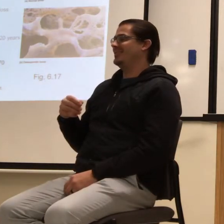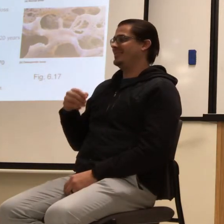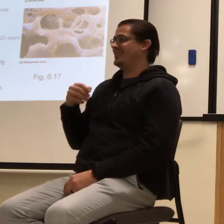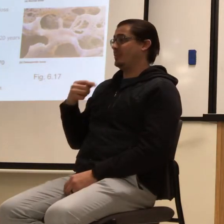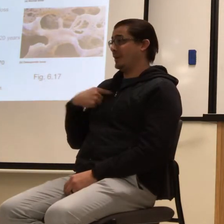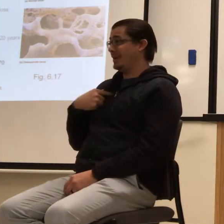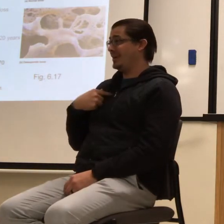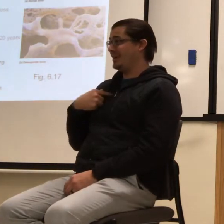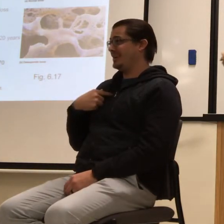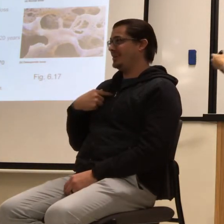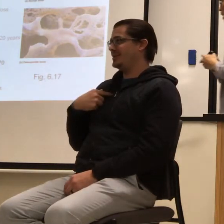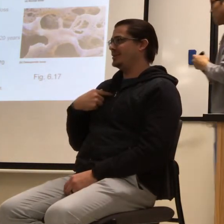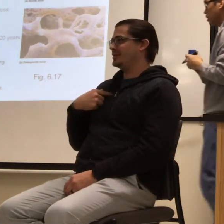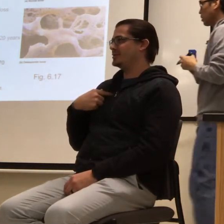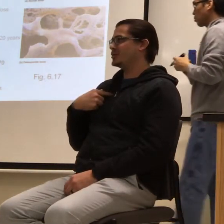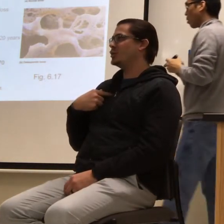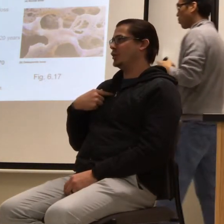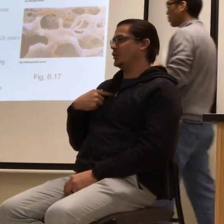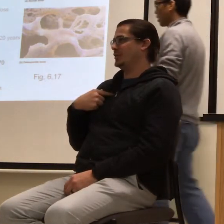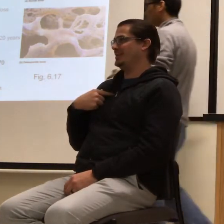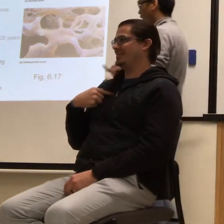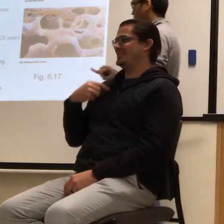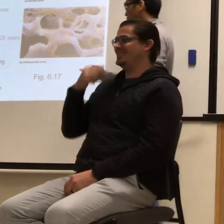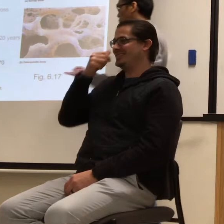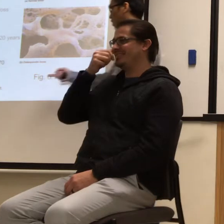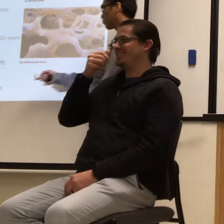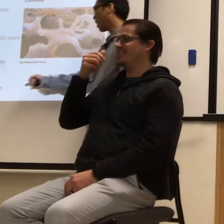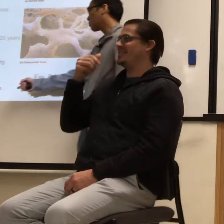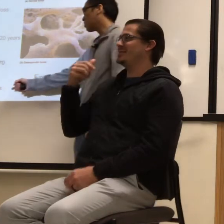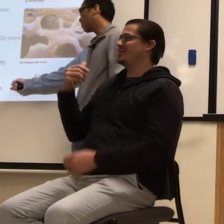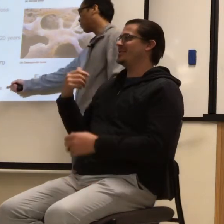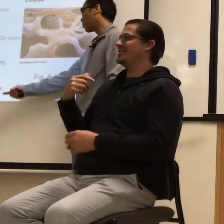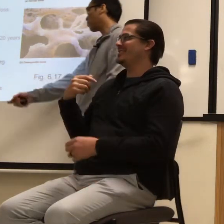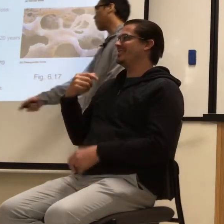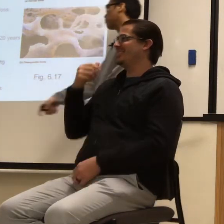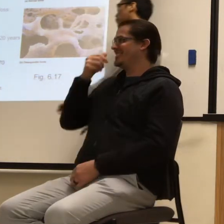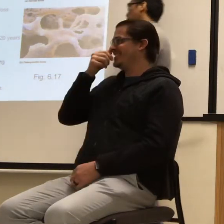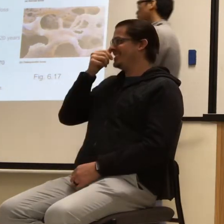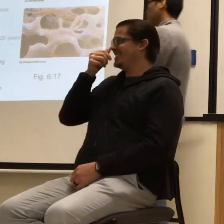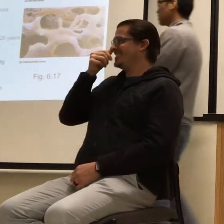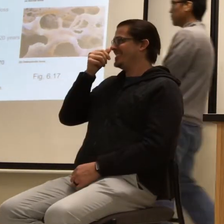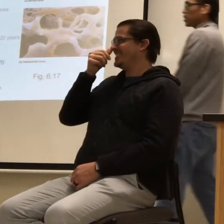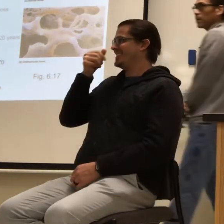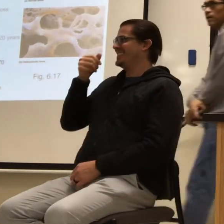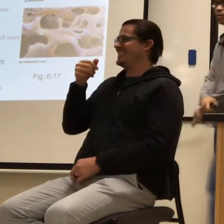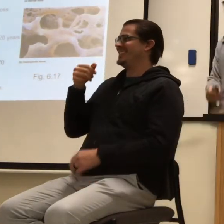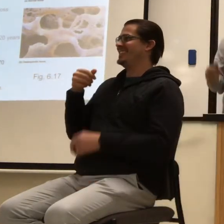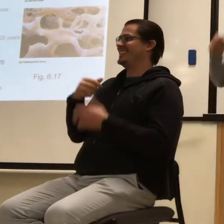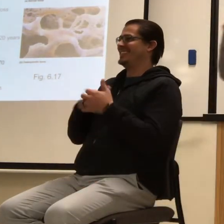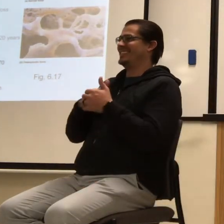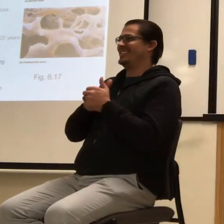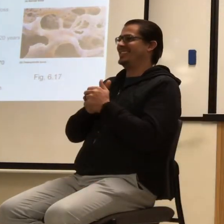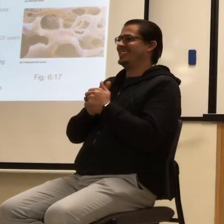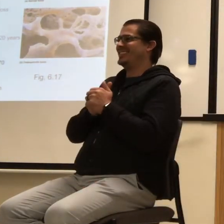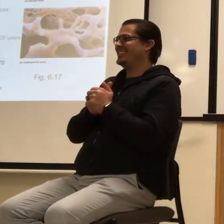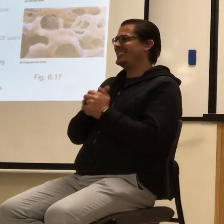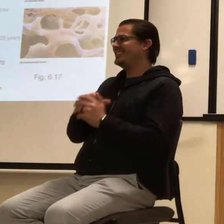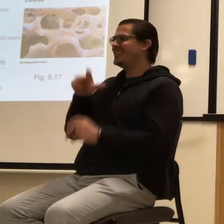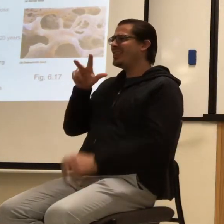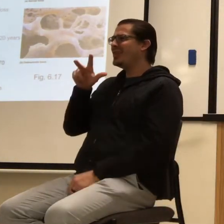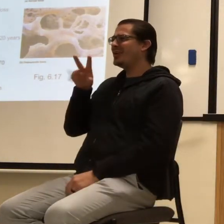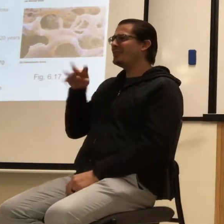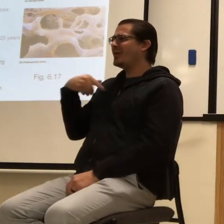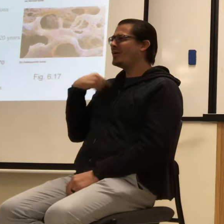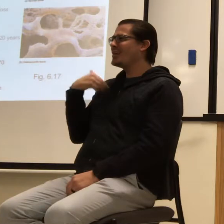bones have wasted away a little bit and you're more prone to hip fractures, wedge fractures of the vertebra. Typically, when I use the term